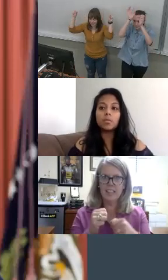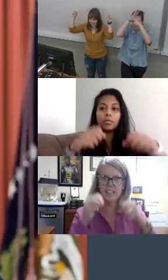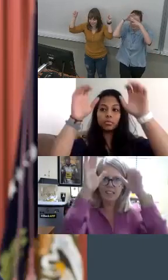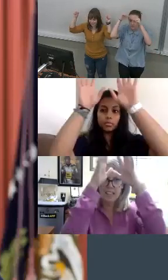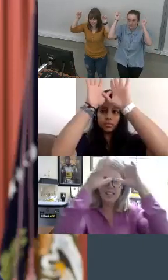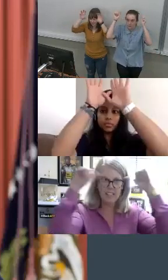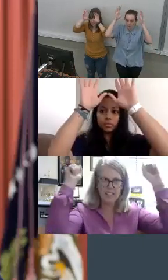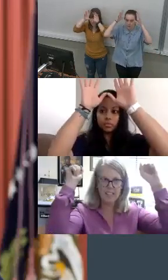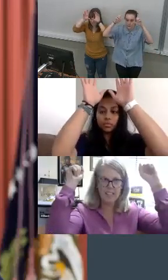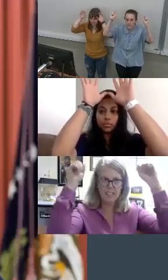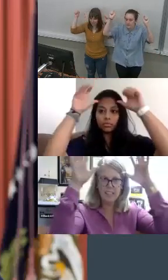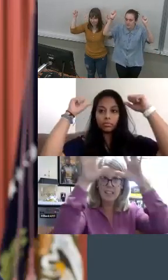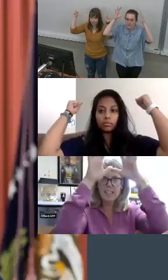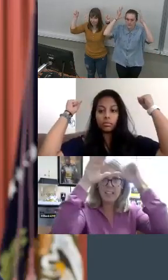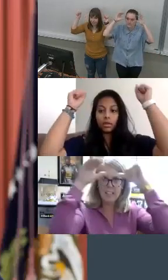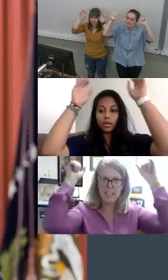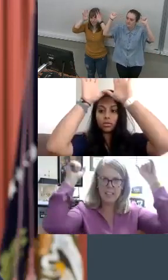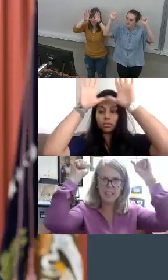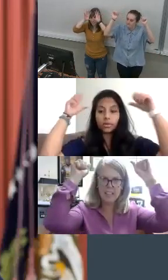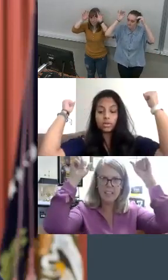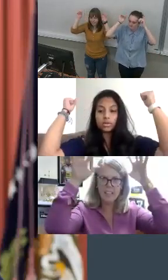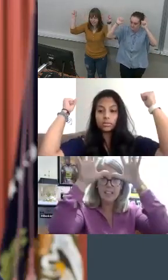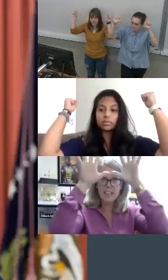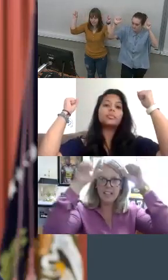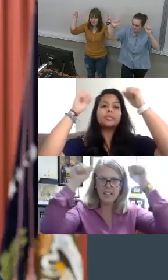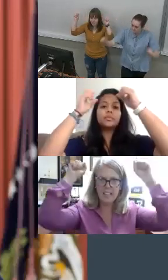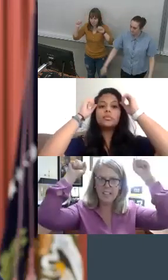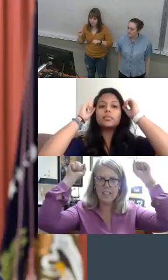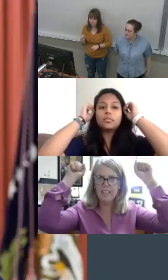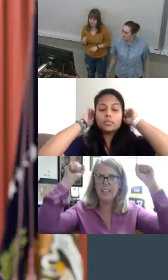President or president.